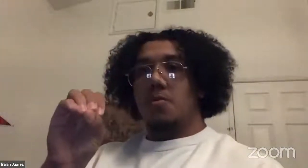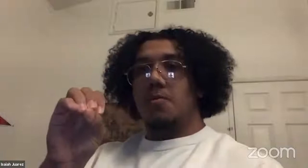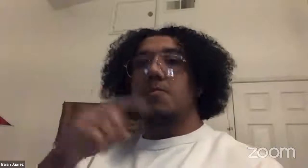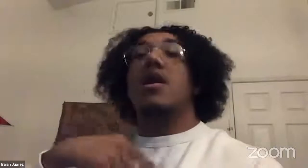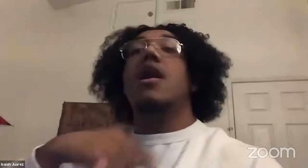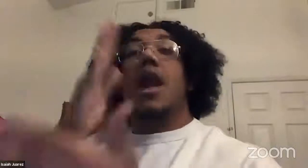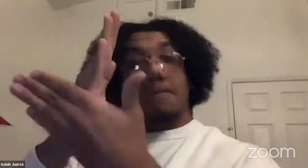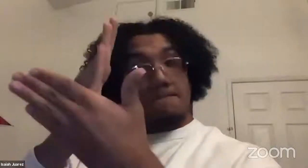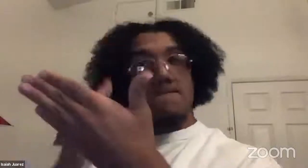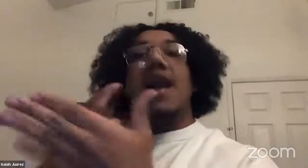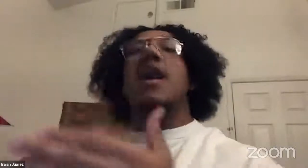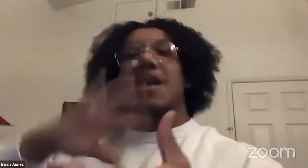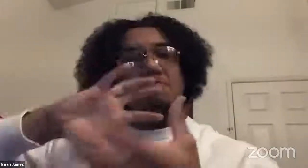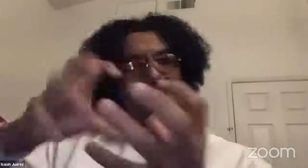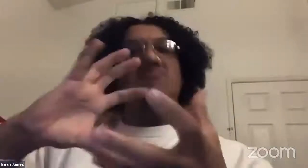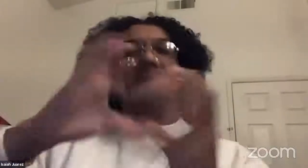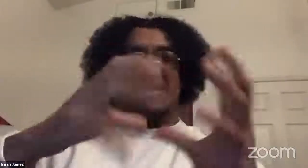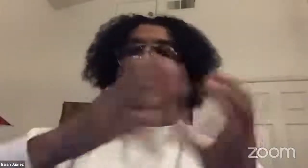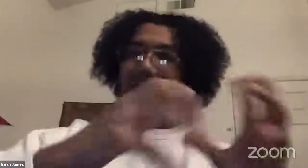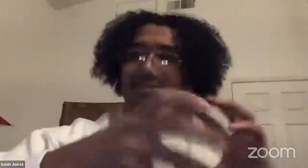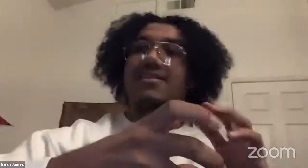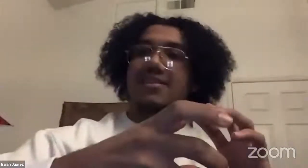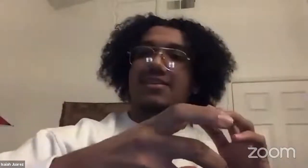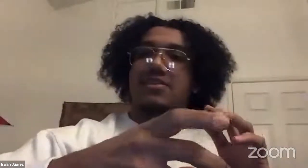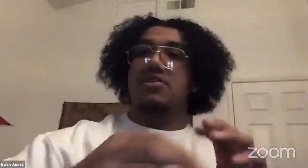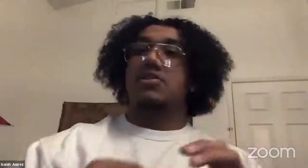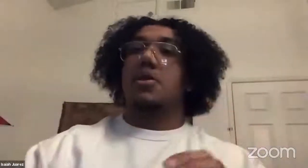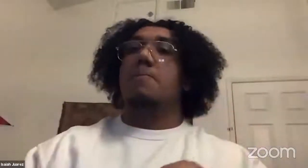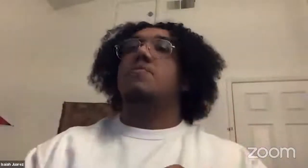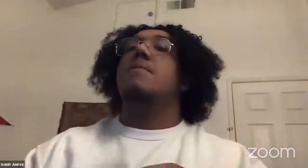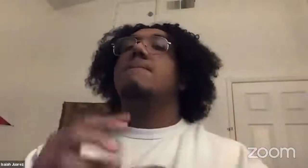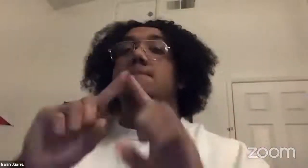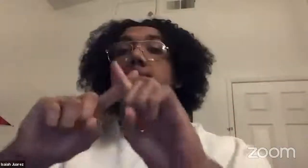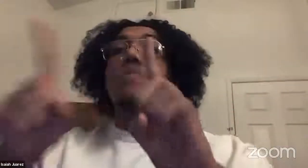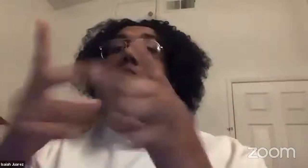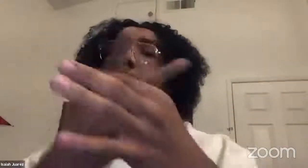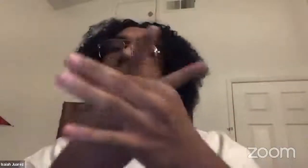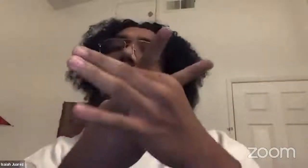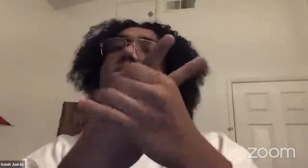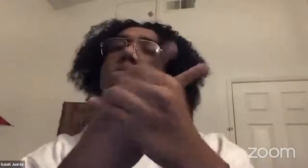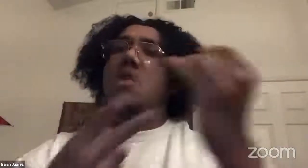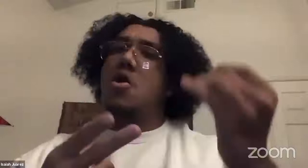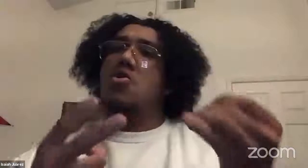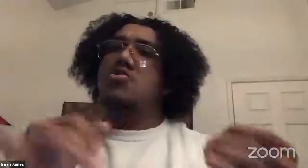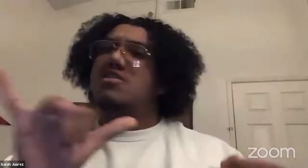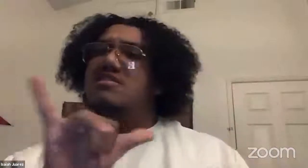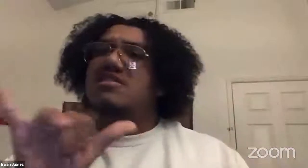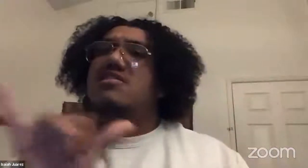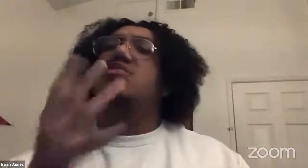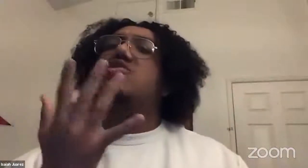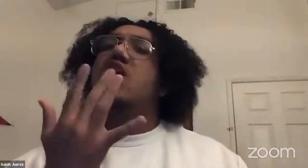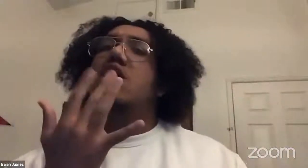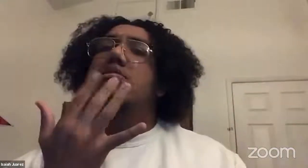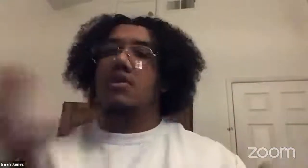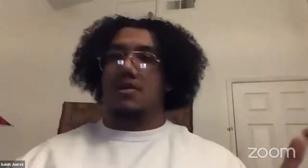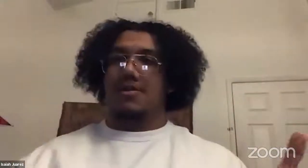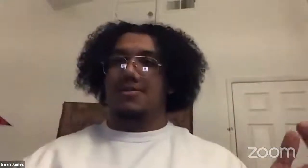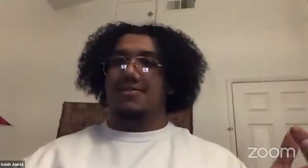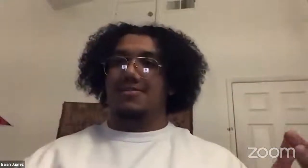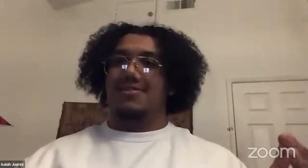What's that? Just this guy I met yesterday downtown. What's he do? Here's the idea. Go ask